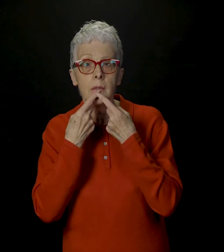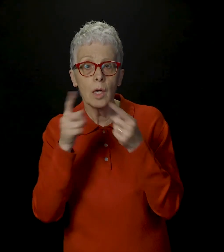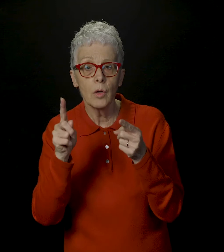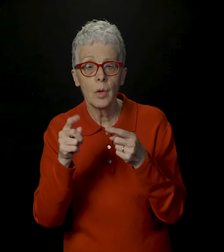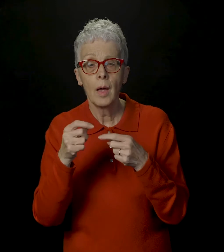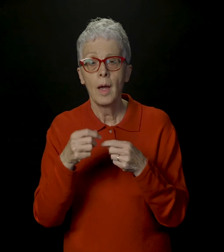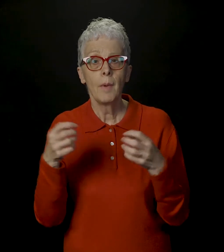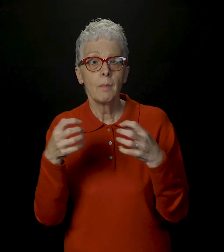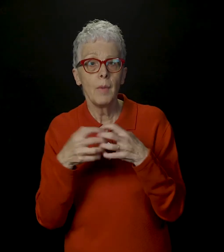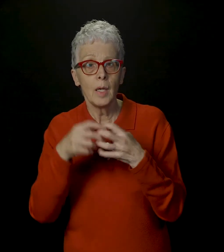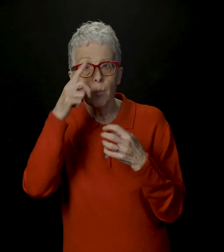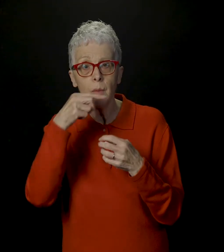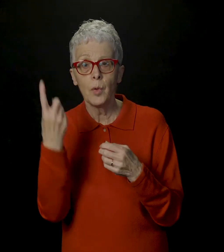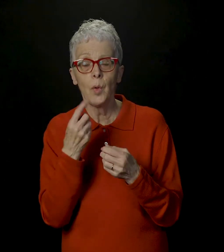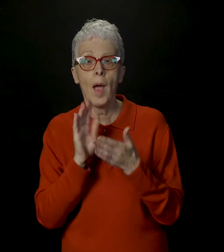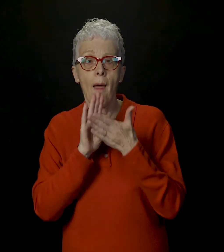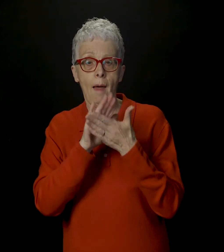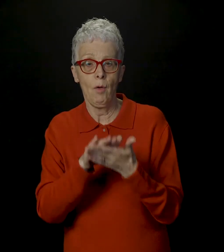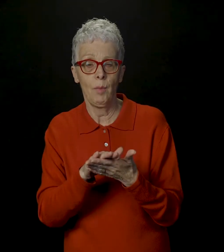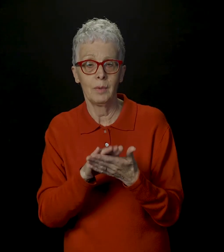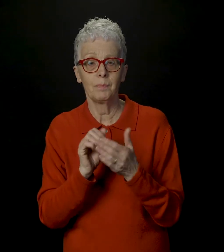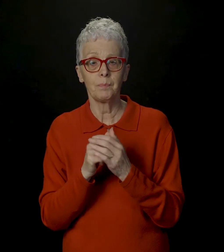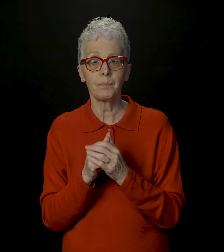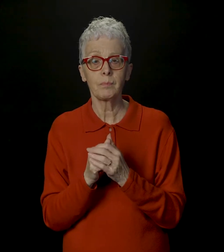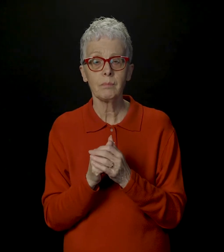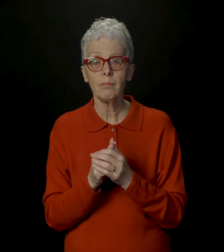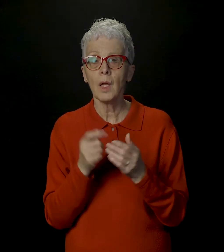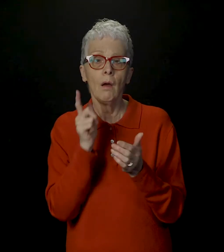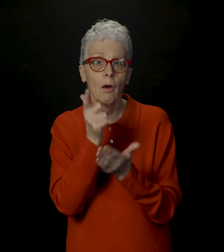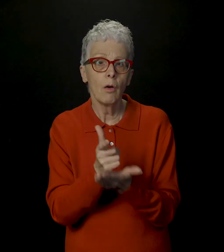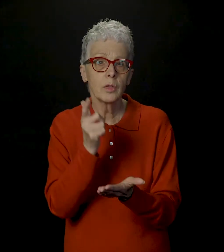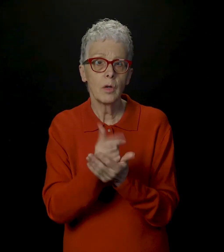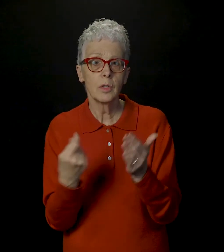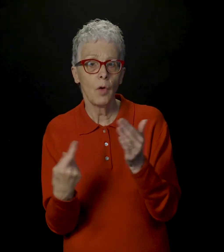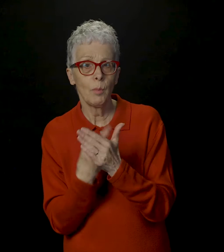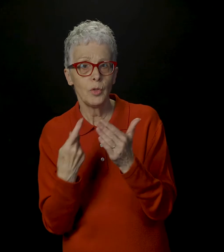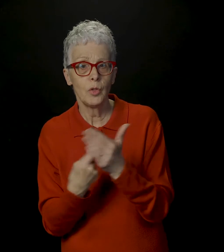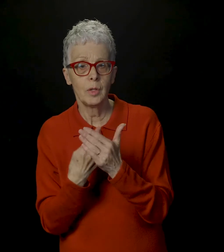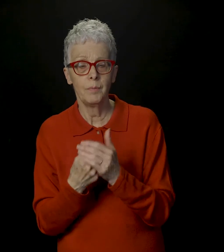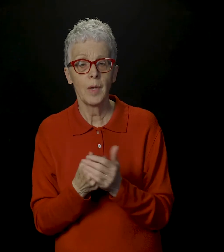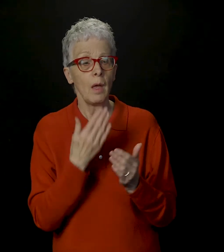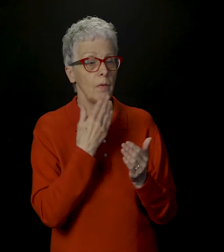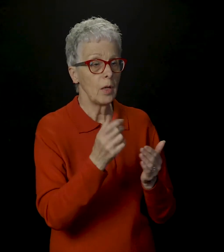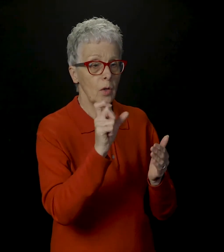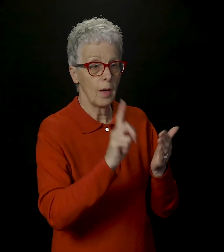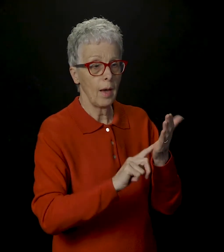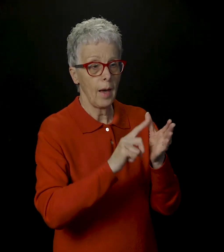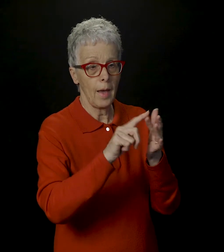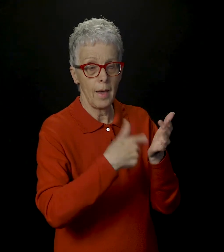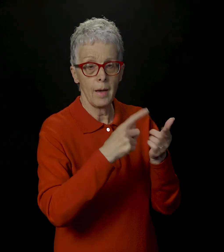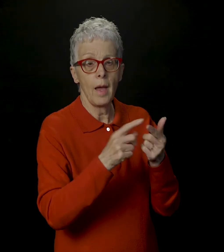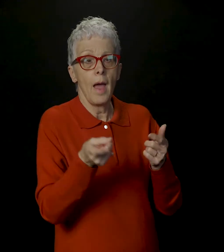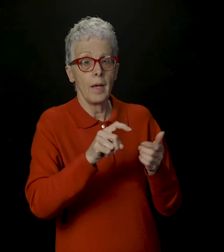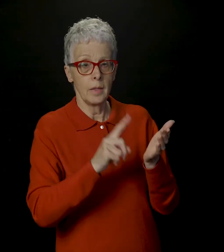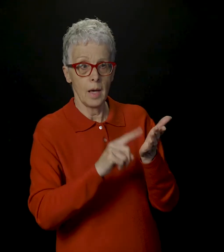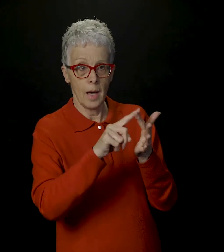legends That have been Helping out our organisation For a long time So lots of opportunities Great Well thank you Claire Thank you Lee